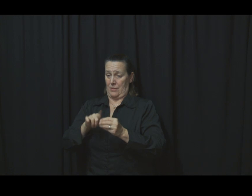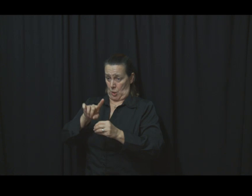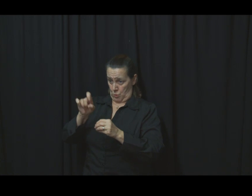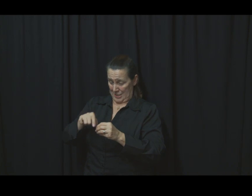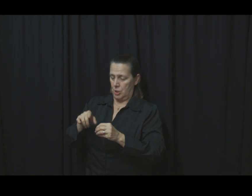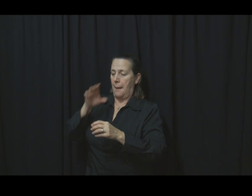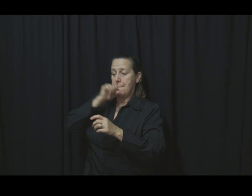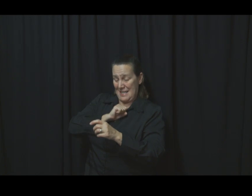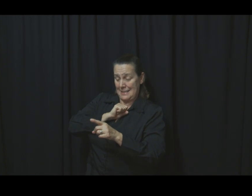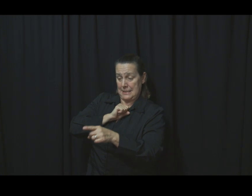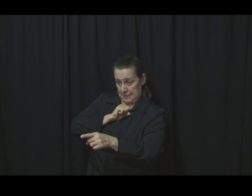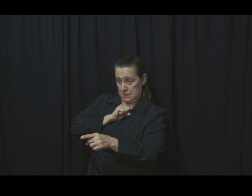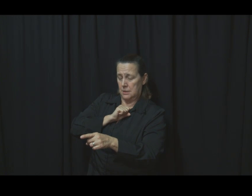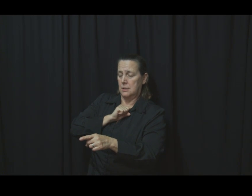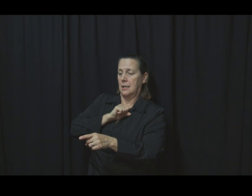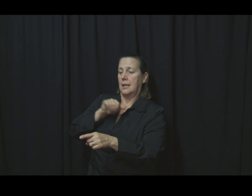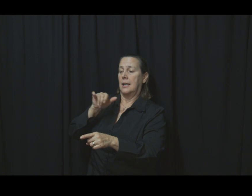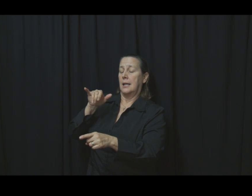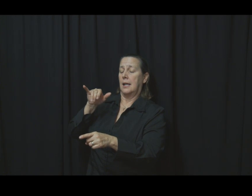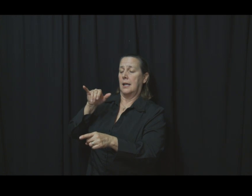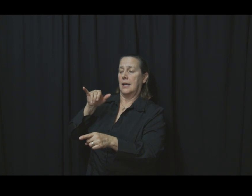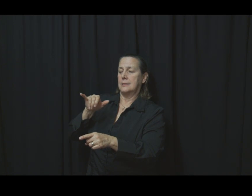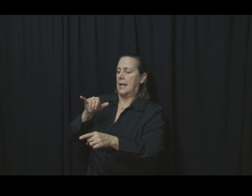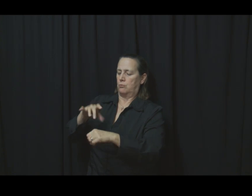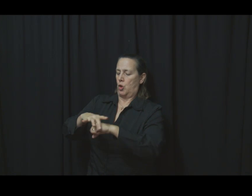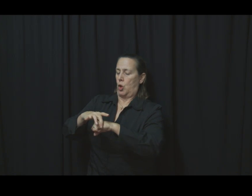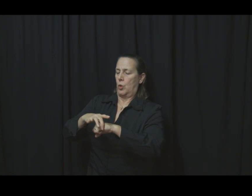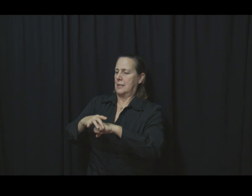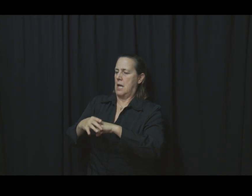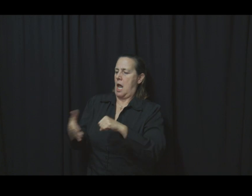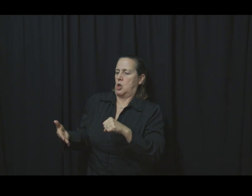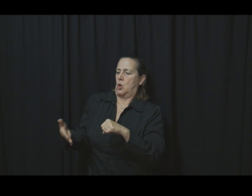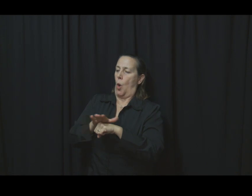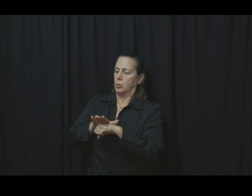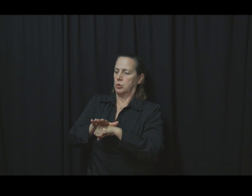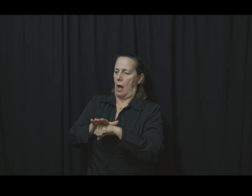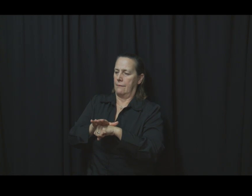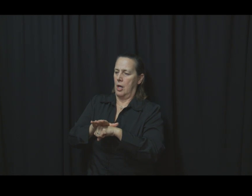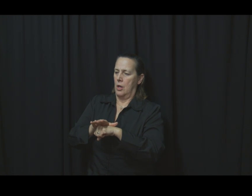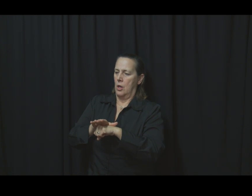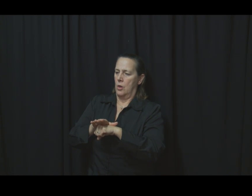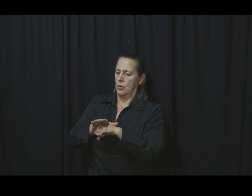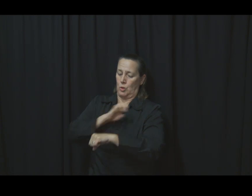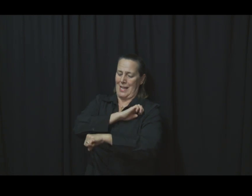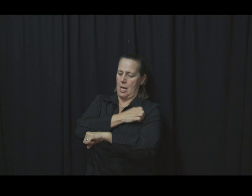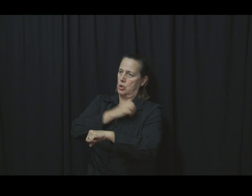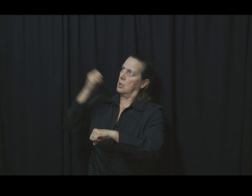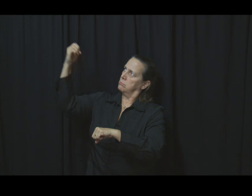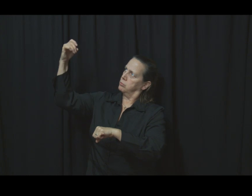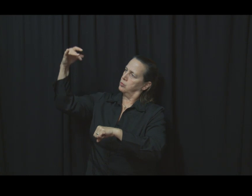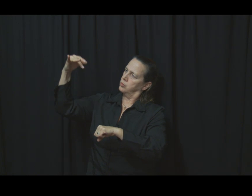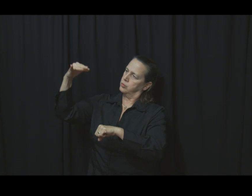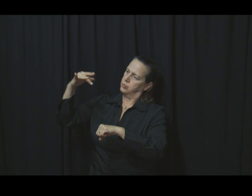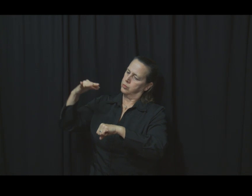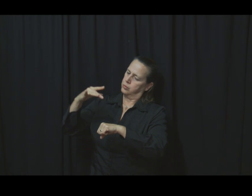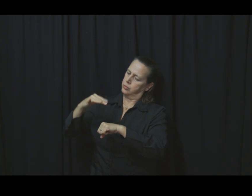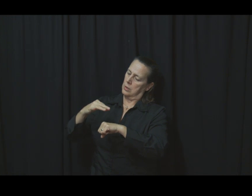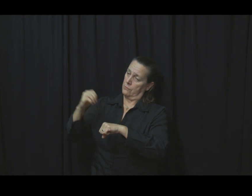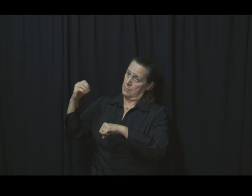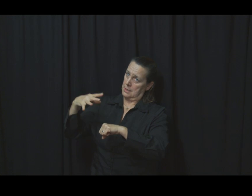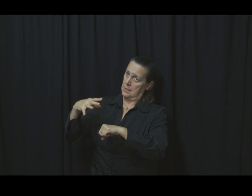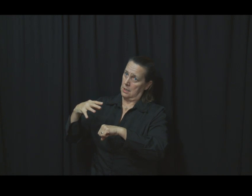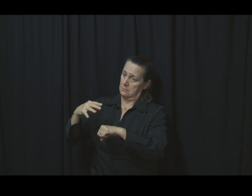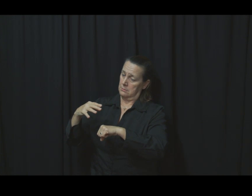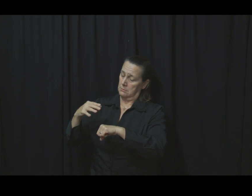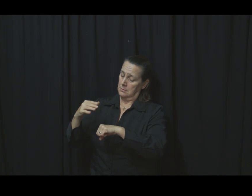missed is the Earth is not a closed system. So there's energy pouring in here from the sun, if I may, day and